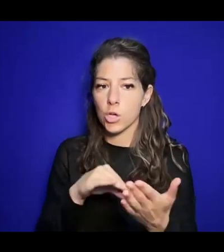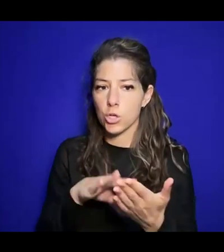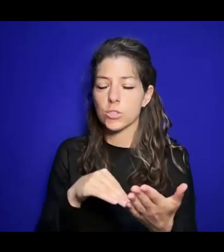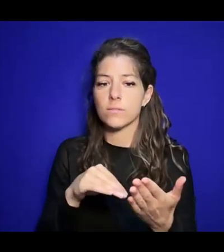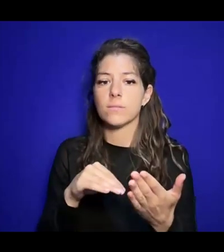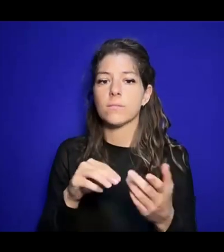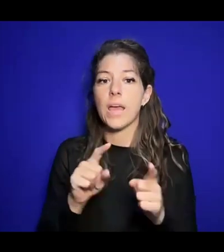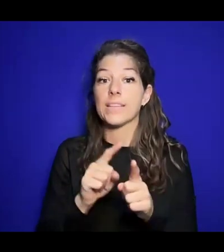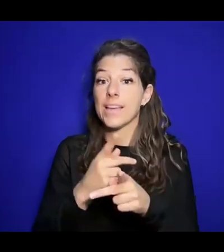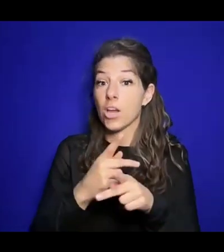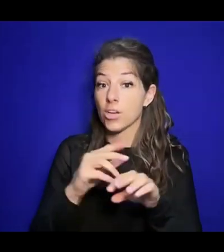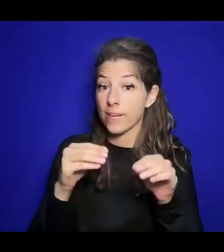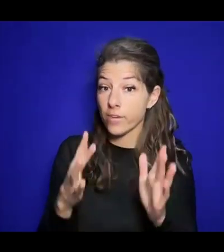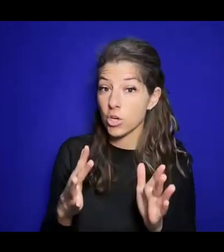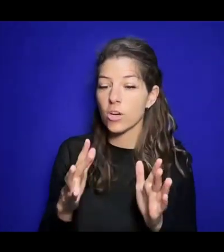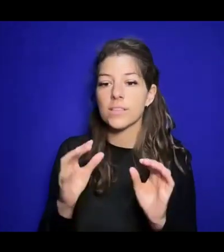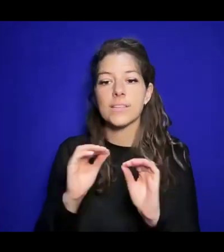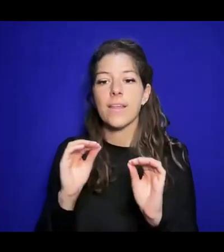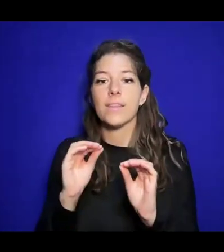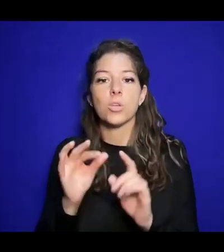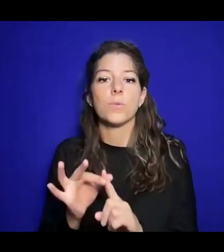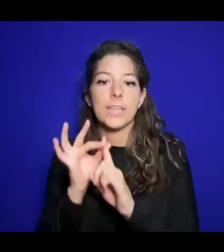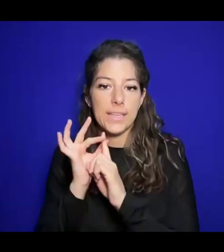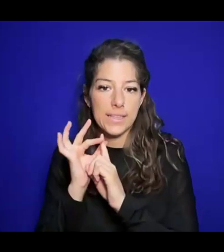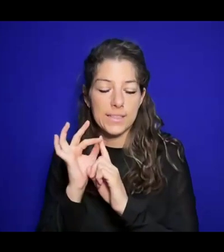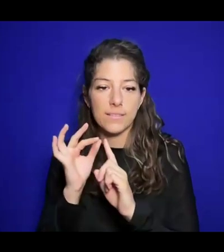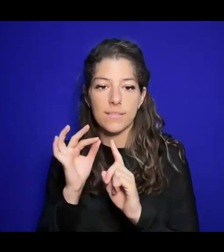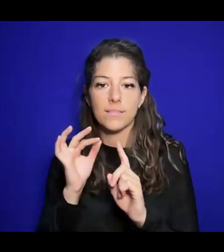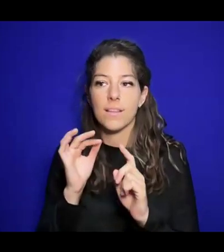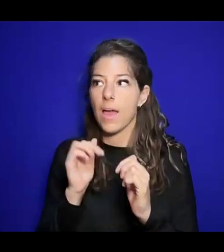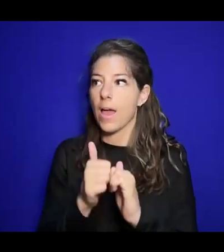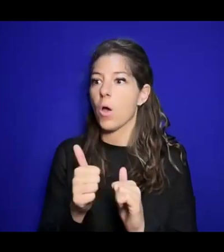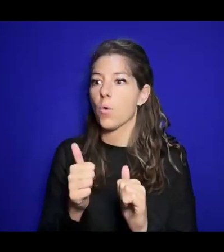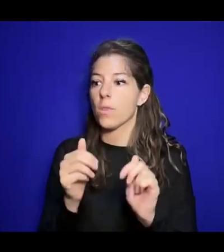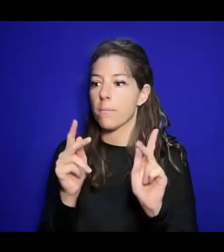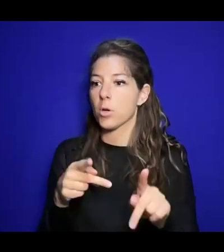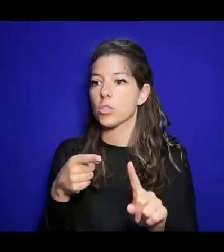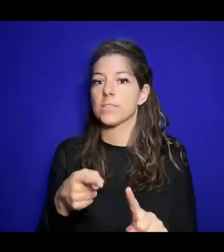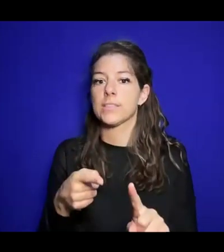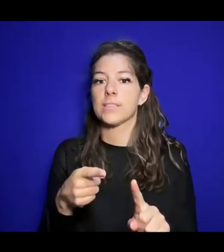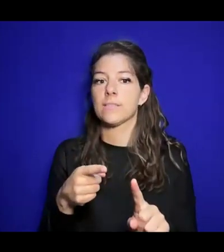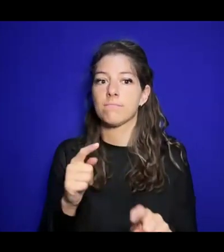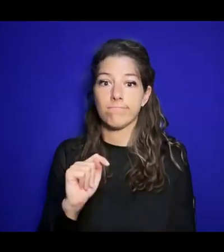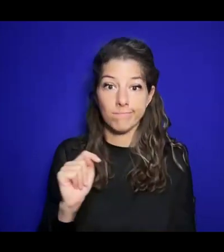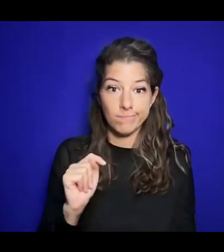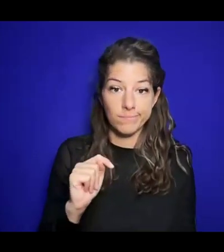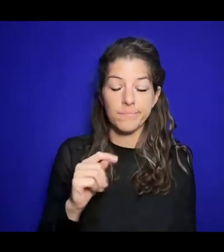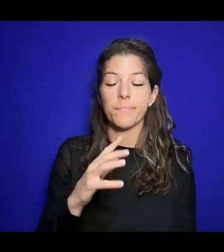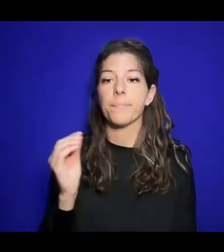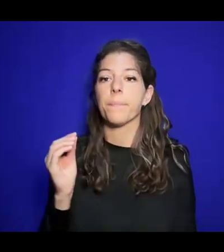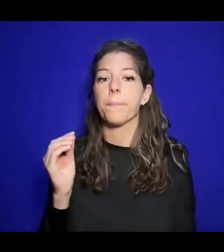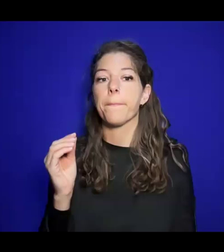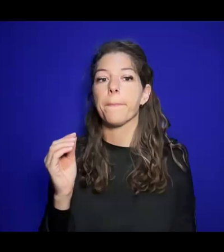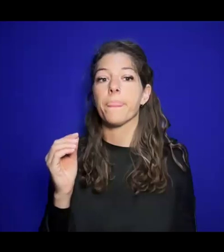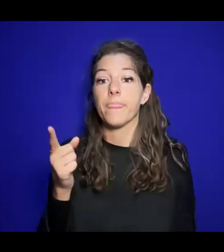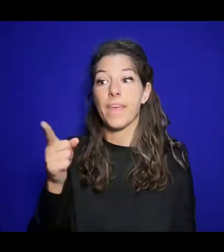as a caregiver that this is nothing unique. It's the way that this person now toilets, and it's the fact that